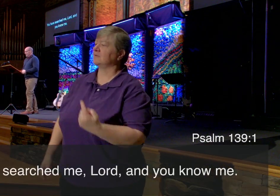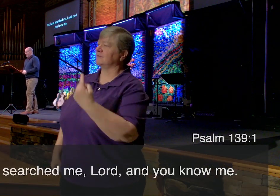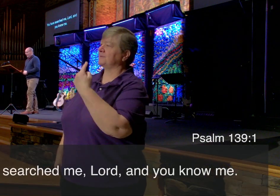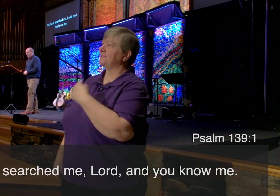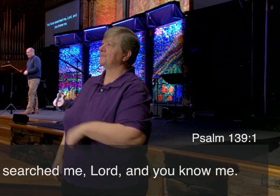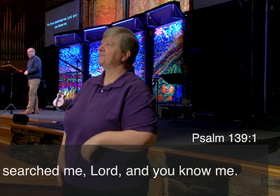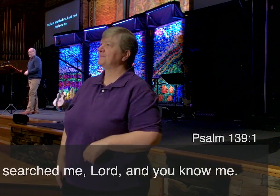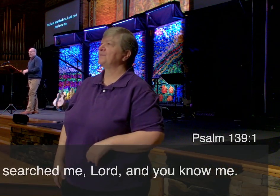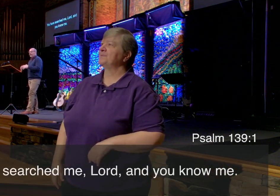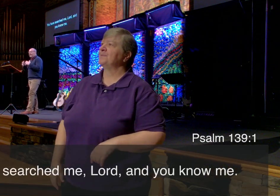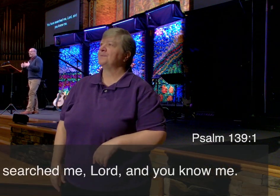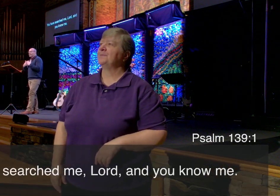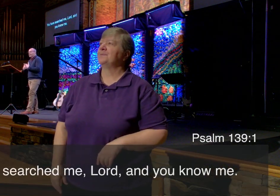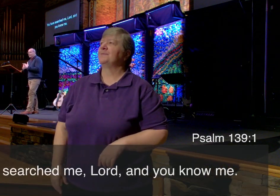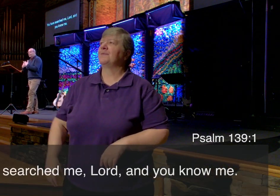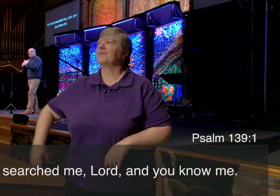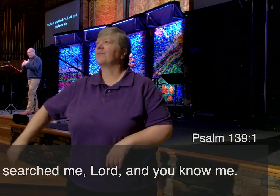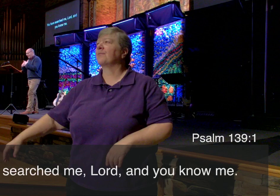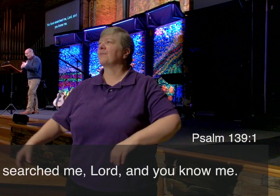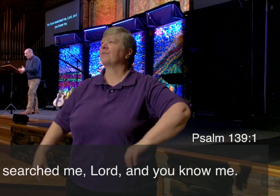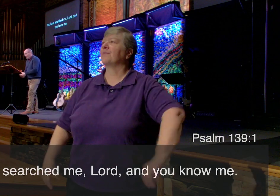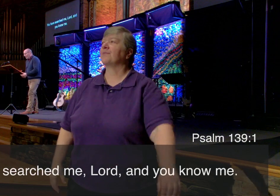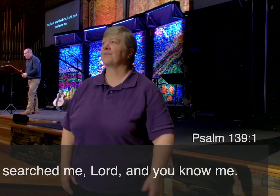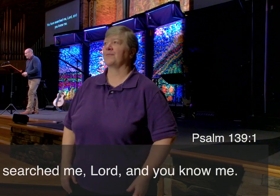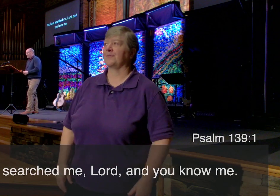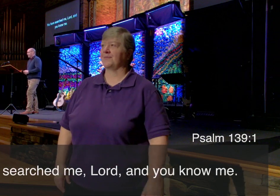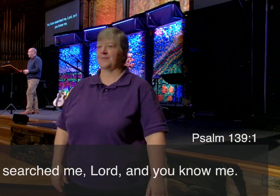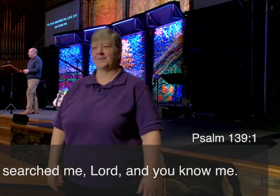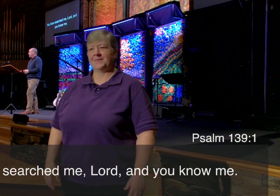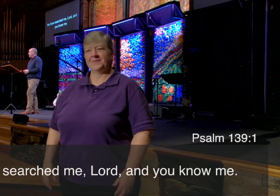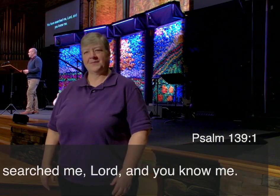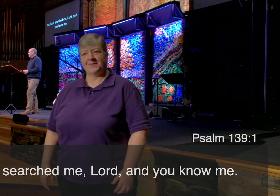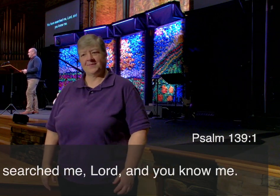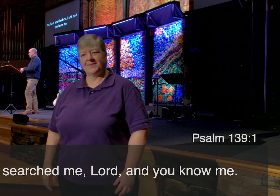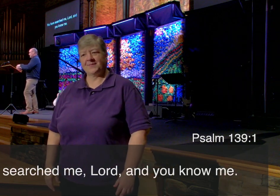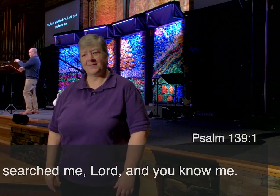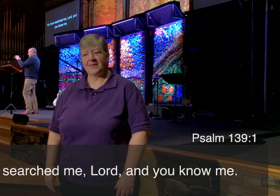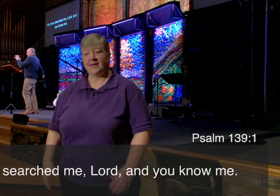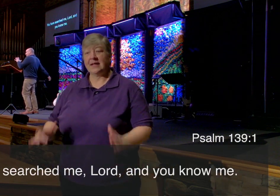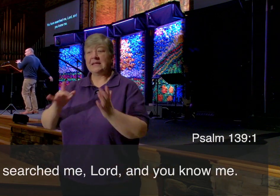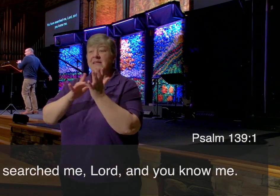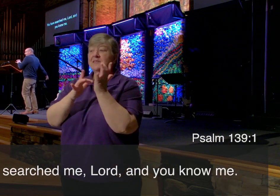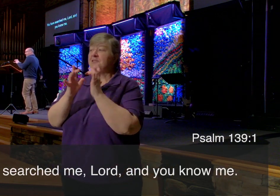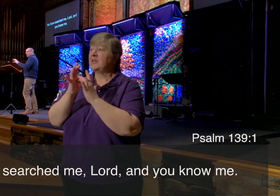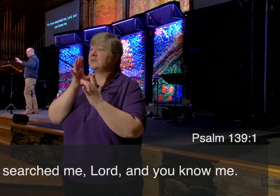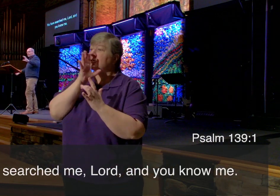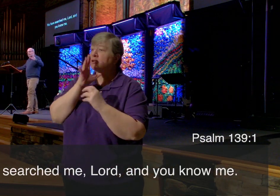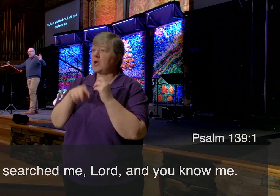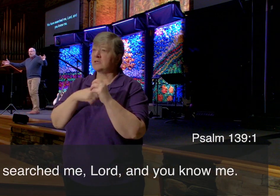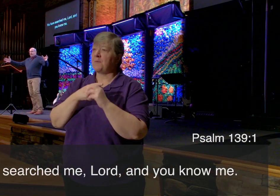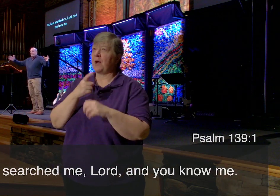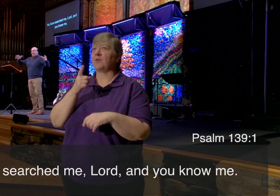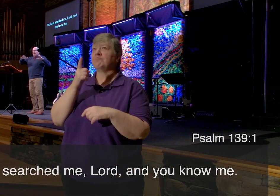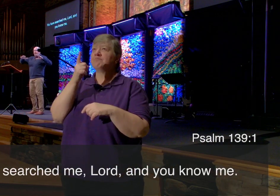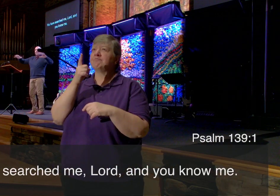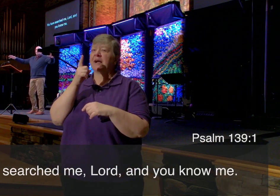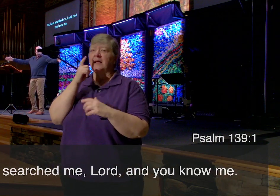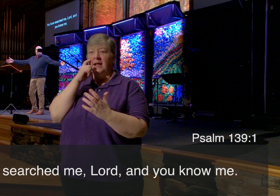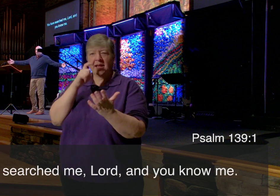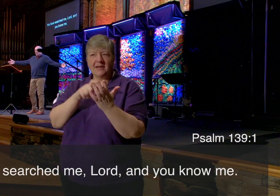have searched me, Lord, and you know me." Jesus talks about how he